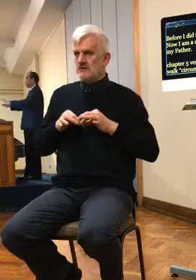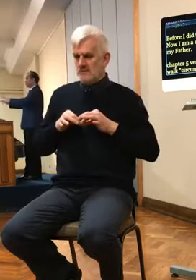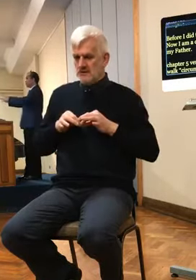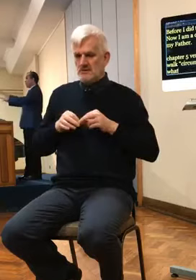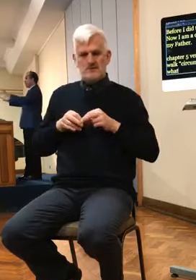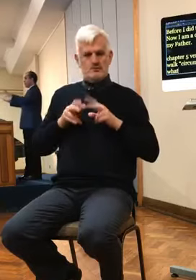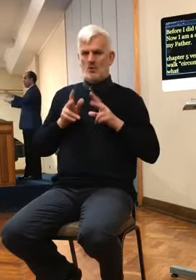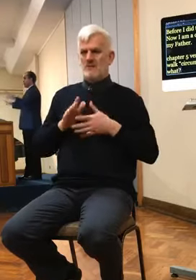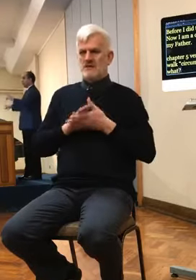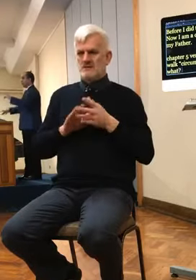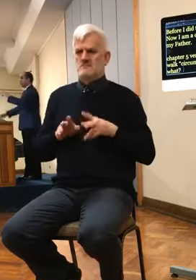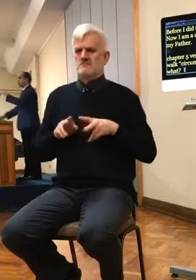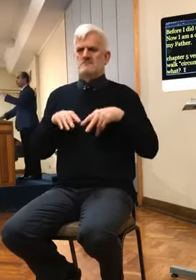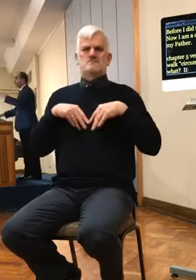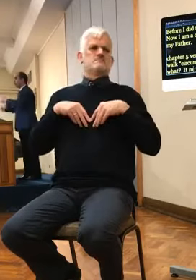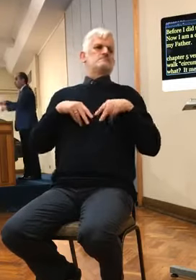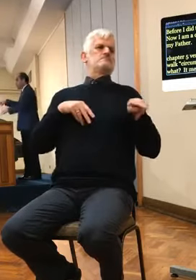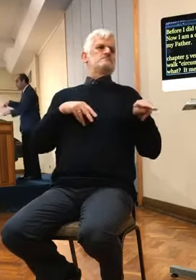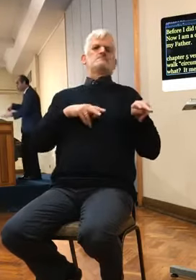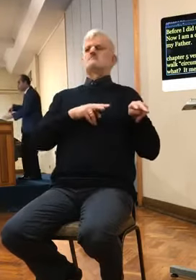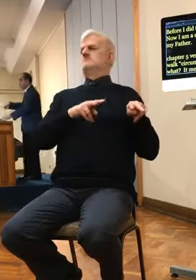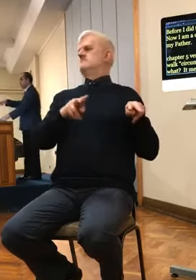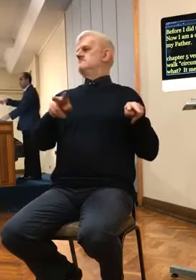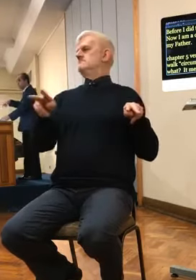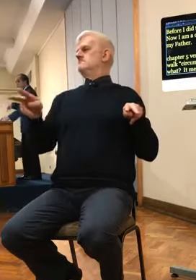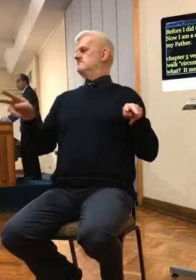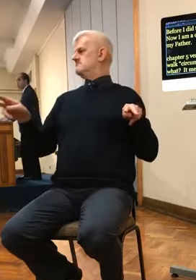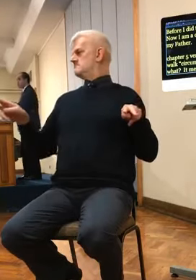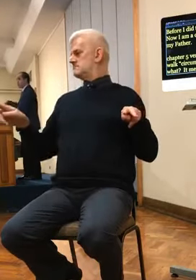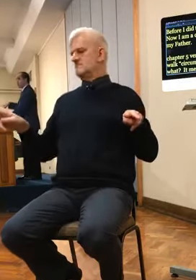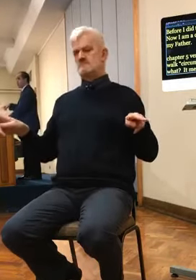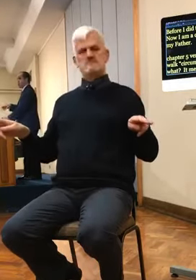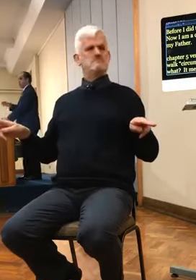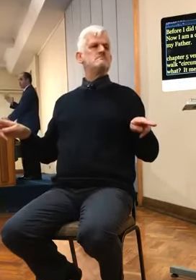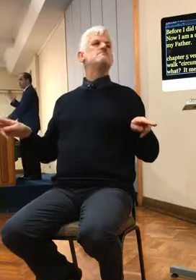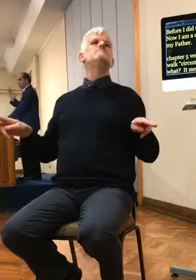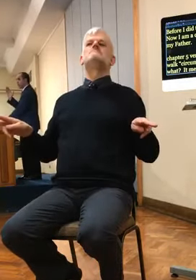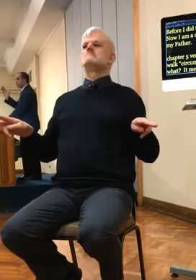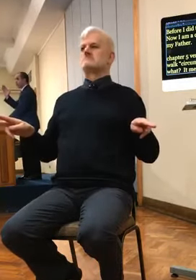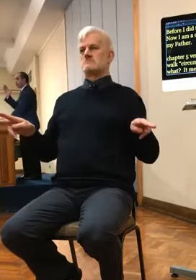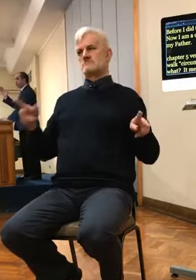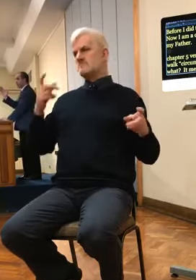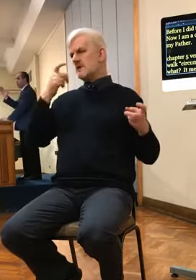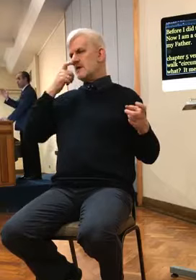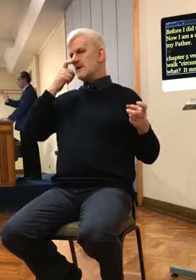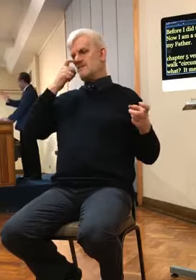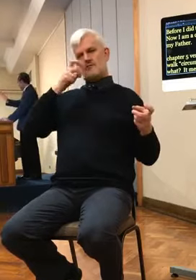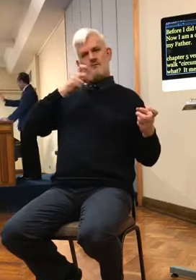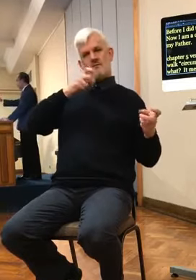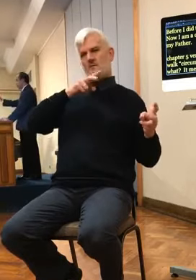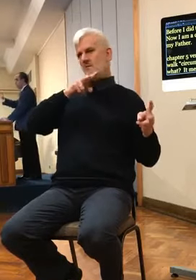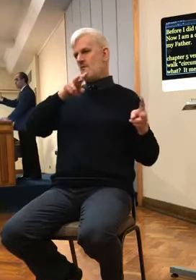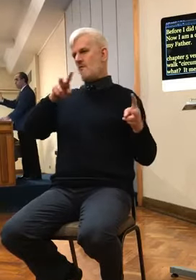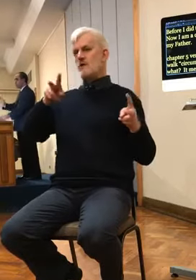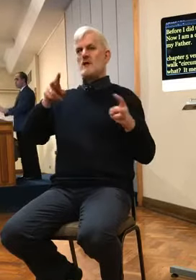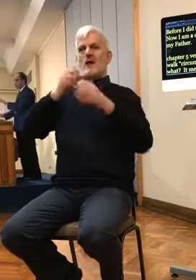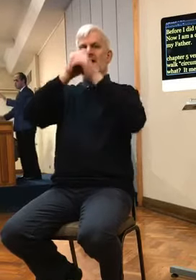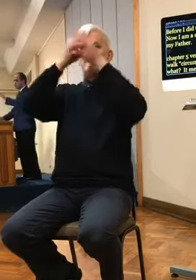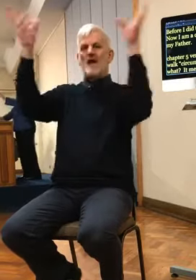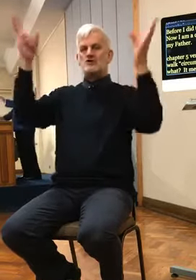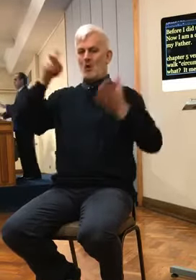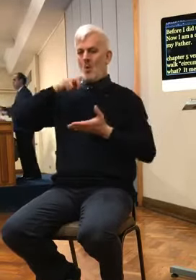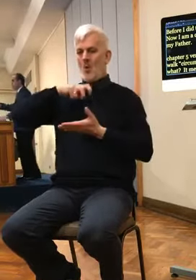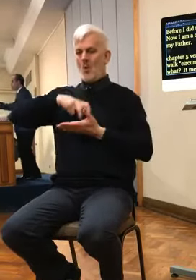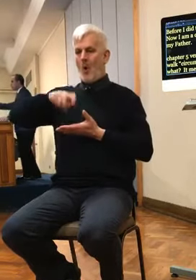look all around. Don't look in circle, in a vicious circle, but while you are walking, every dimension,